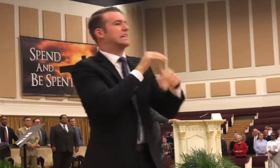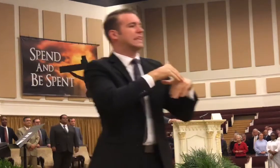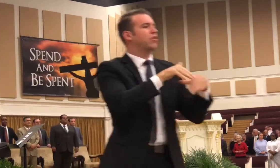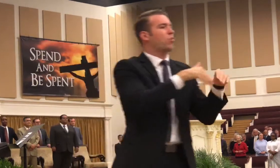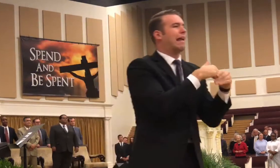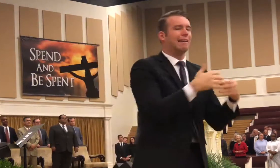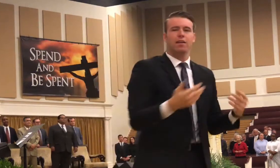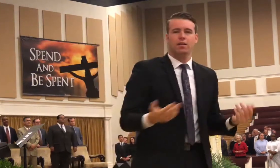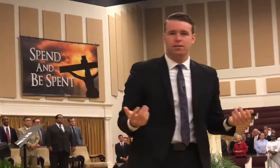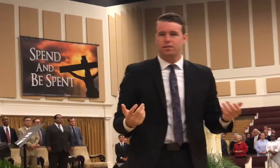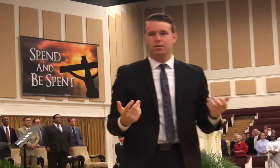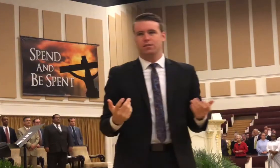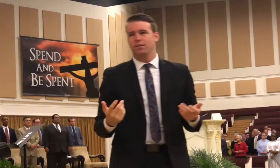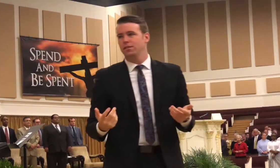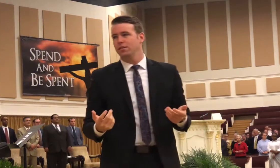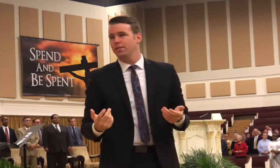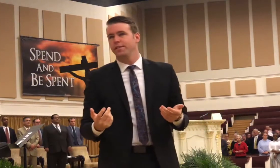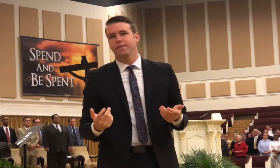wedding.